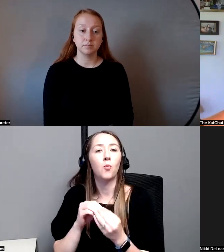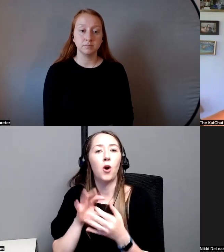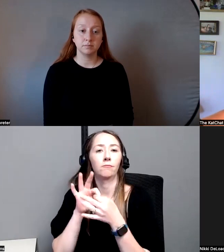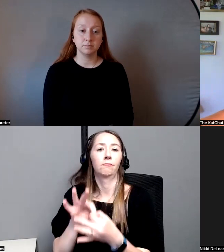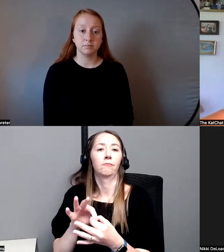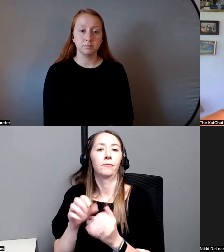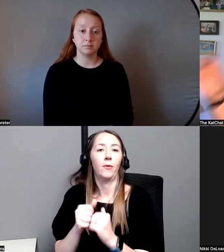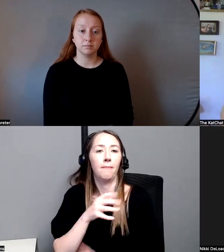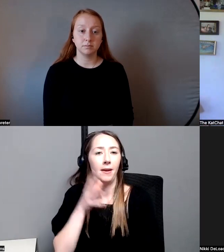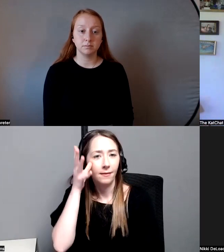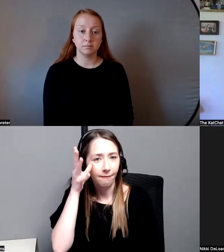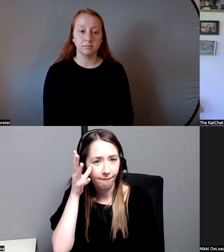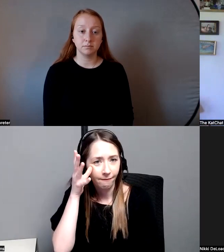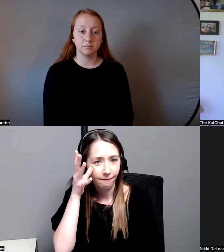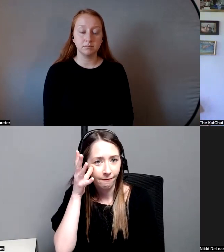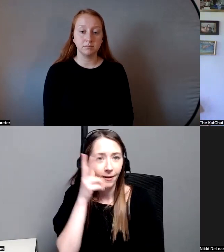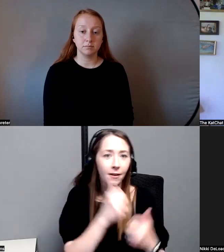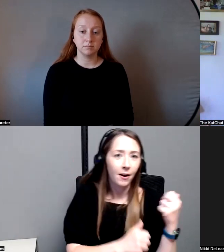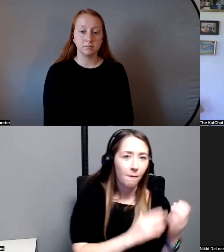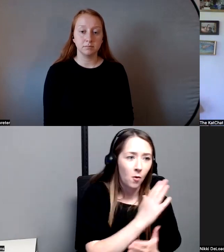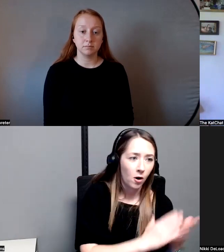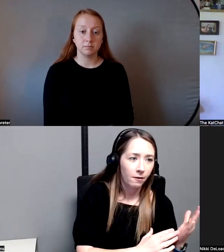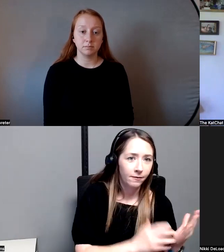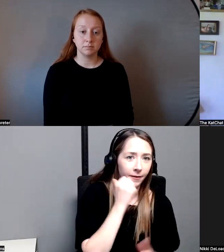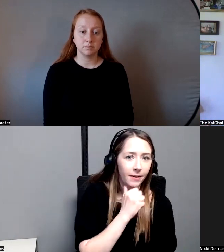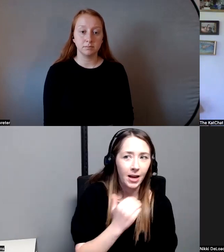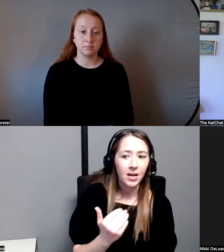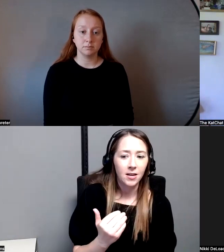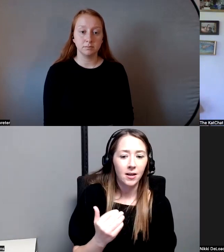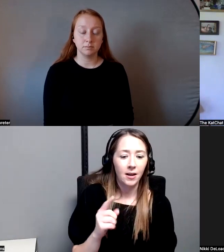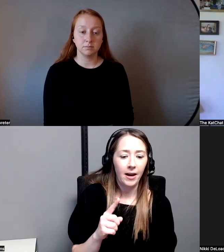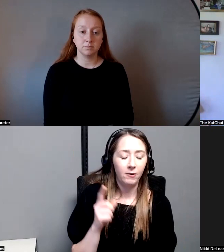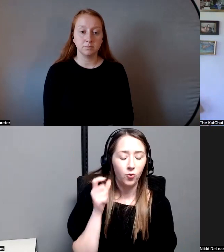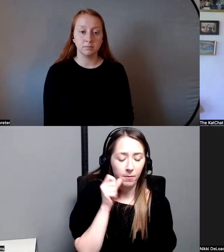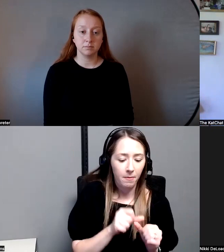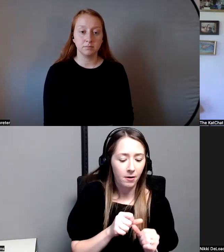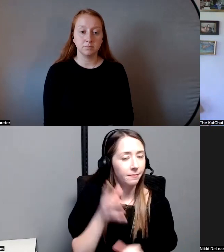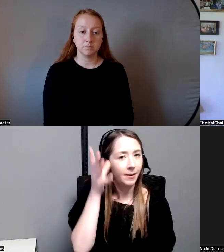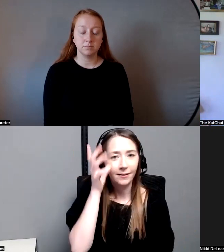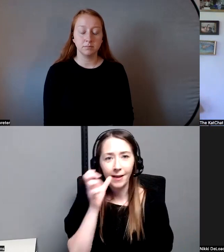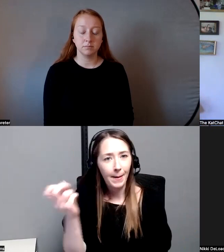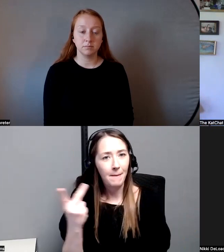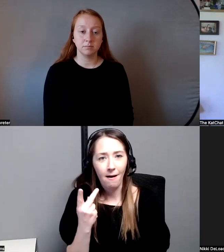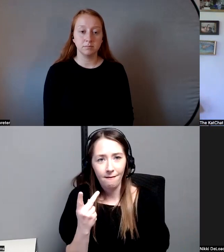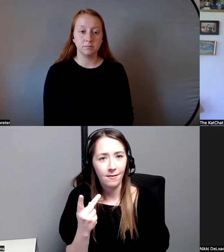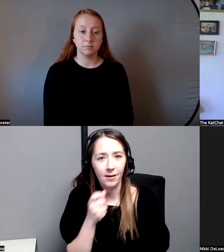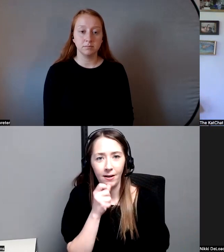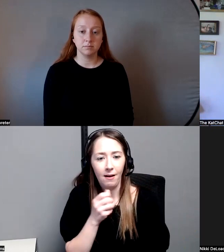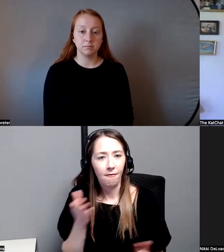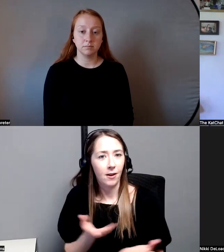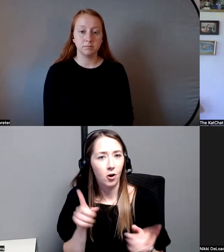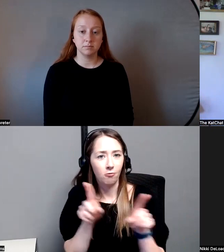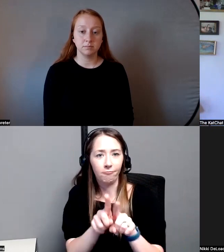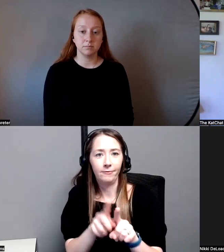that is that it's a constant reminder that he's no longer with us. And I just think that is the push